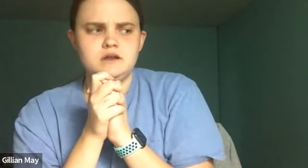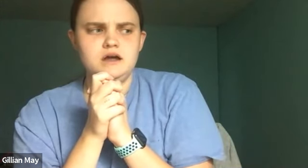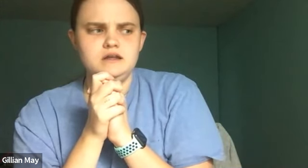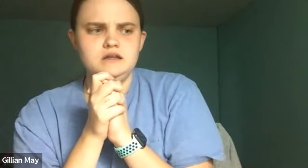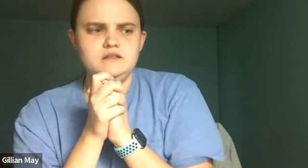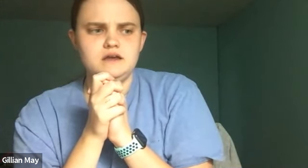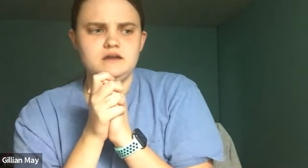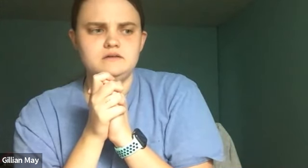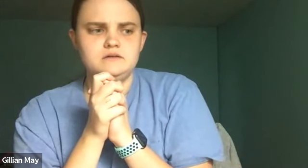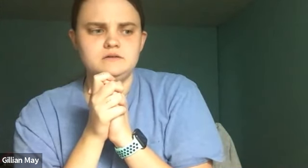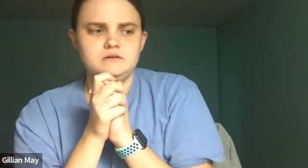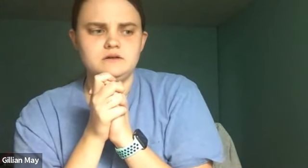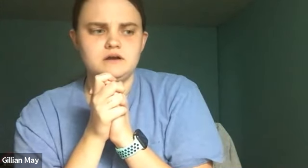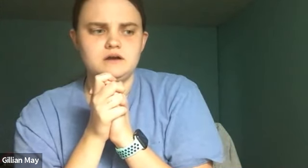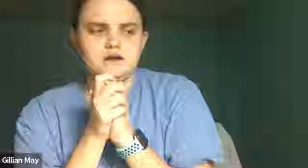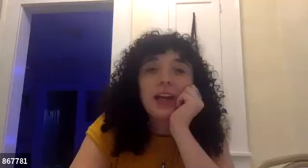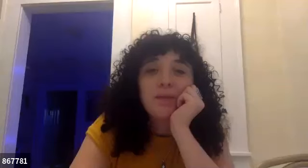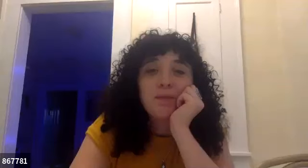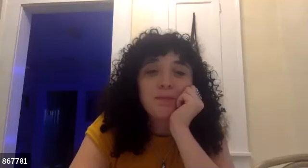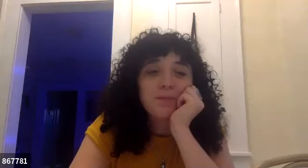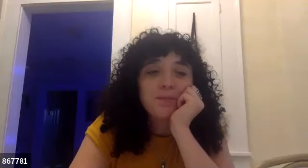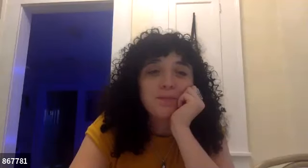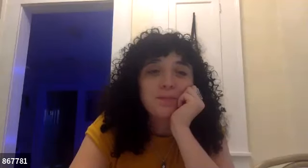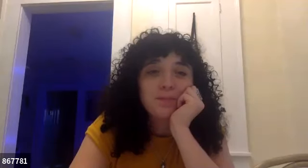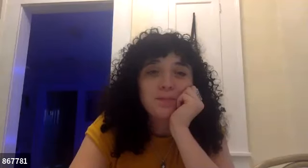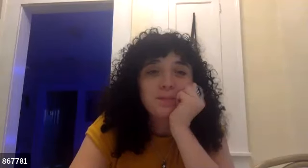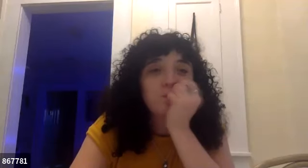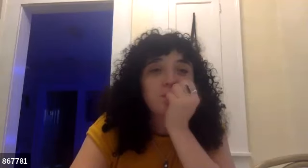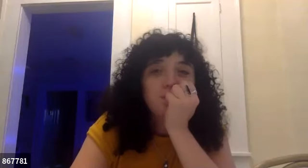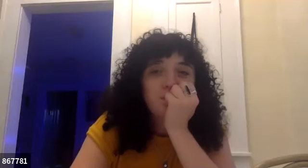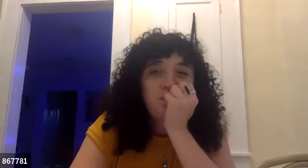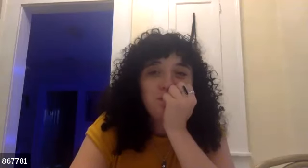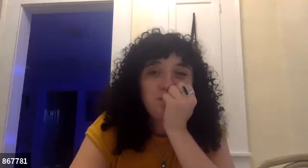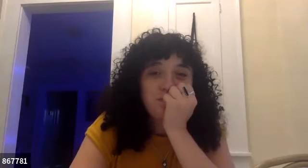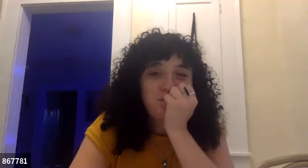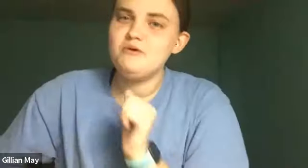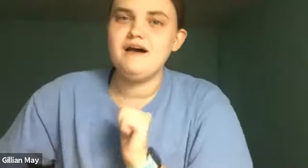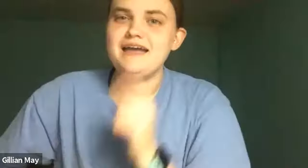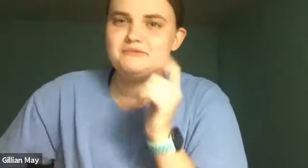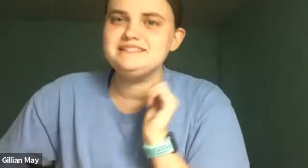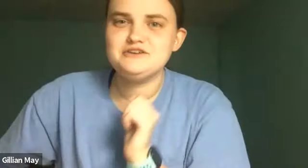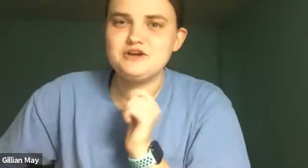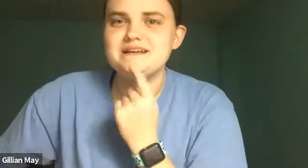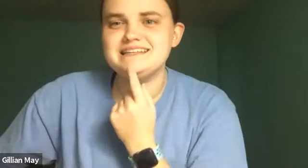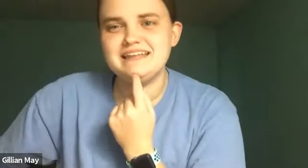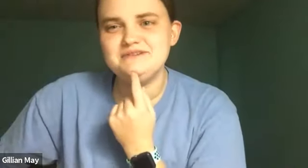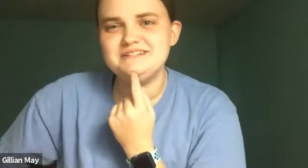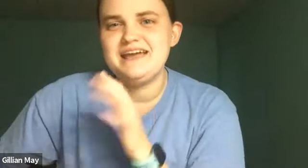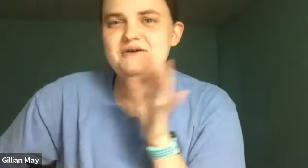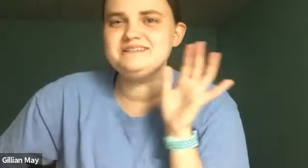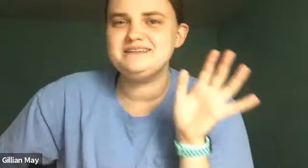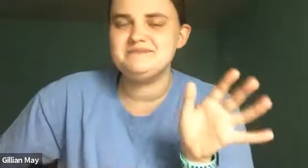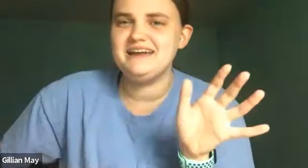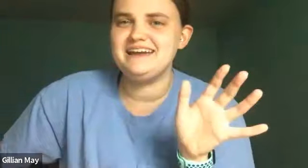not any that. Labor Day. Labor Day. Thank you. I won't lie. I was sitting there going, is it Labor Day or is it MLK Day?